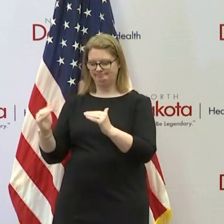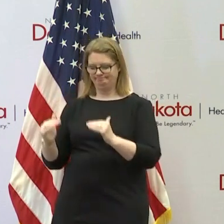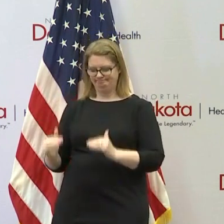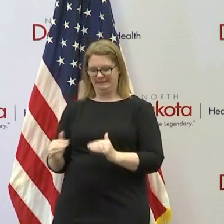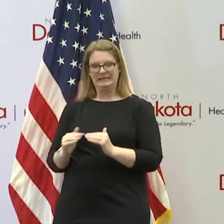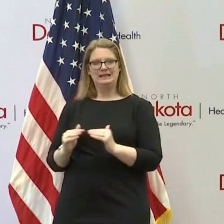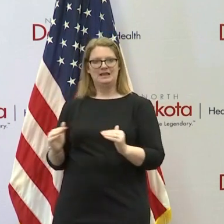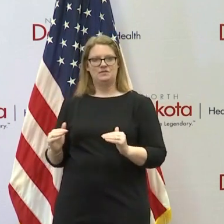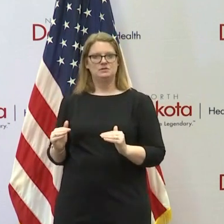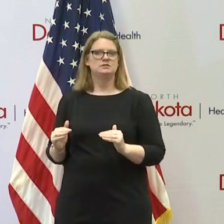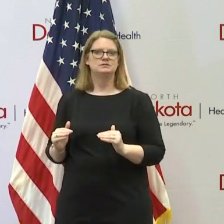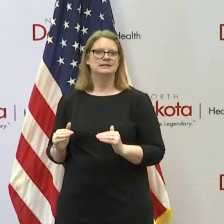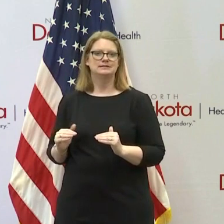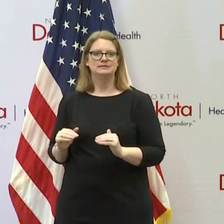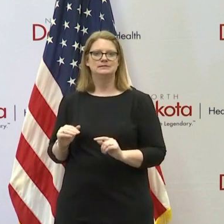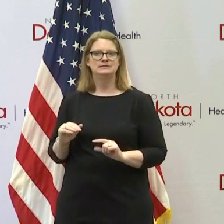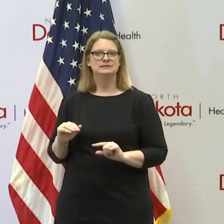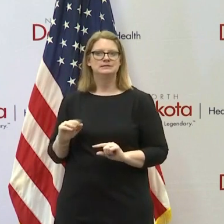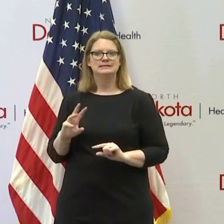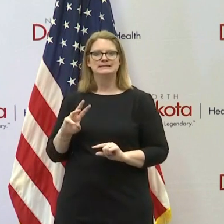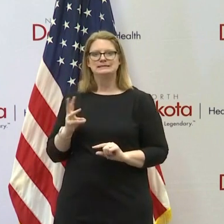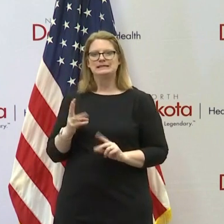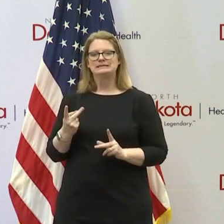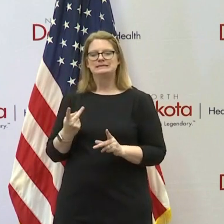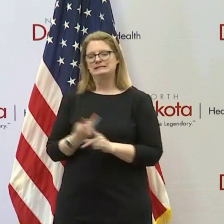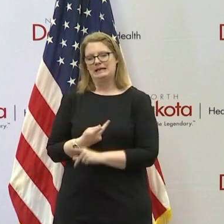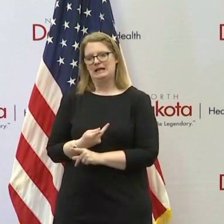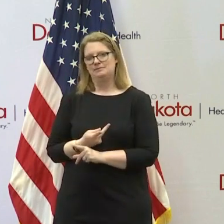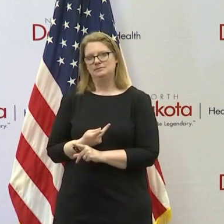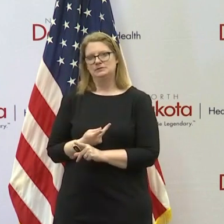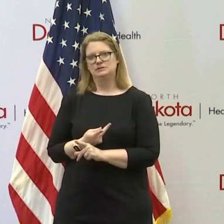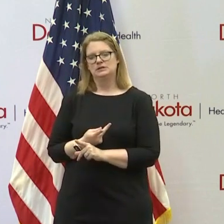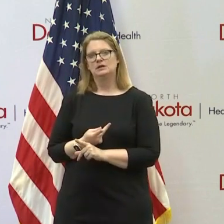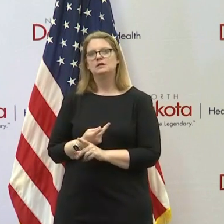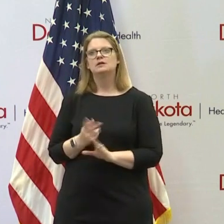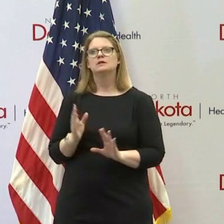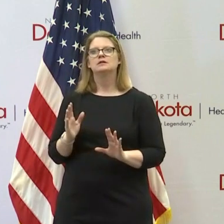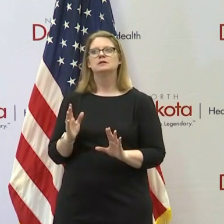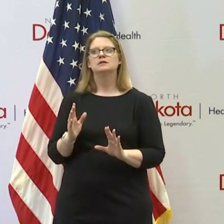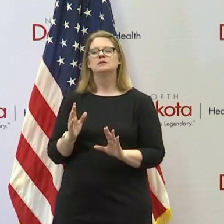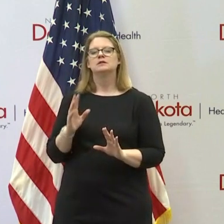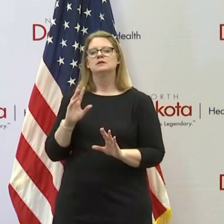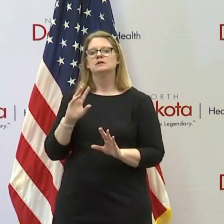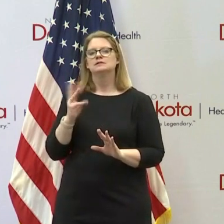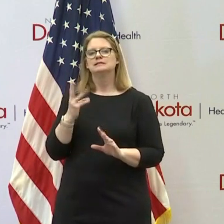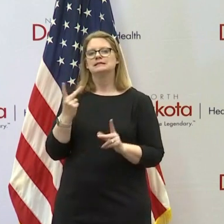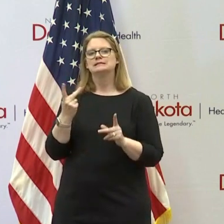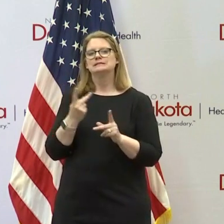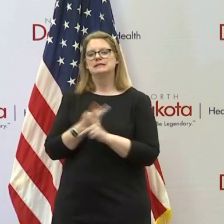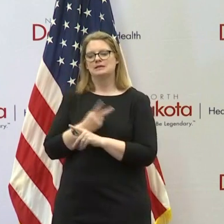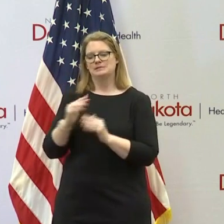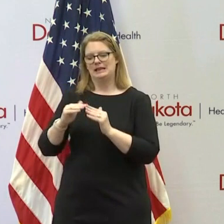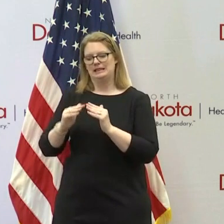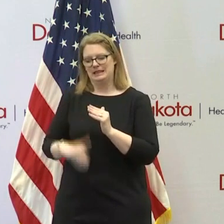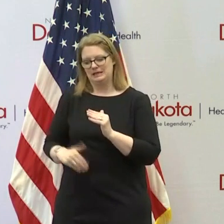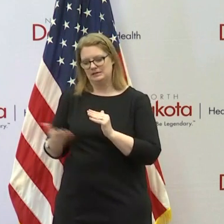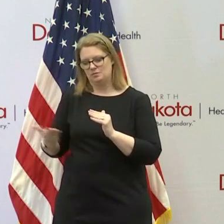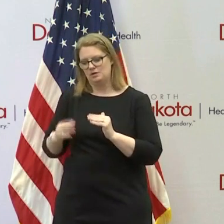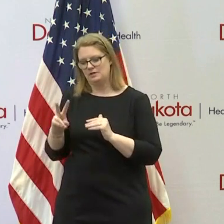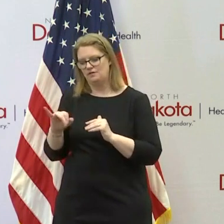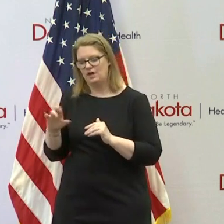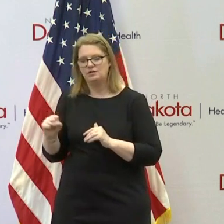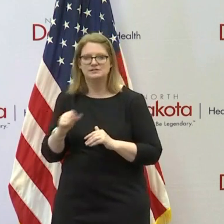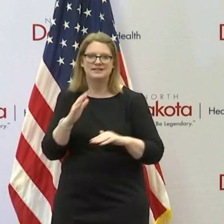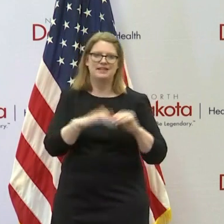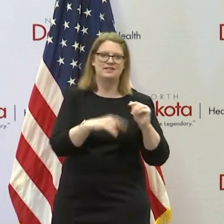like 6 times, they can detect 6 times less the presence of the virus than even the